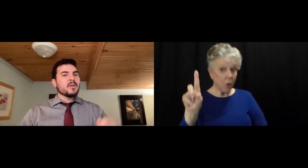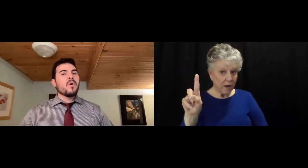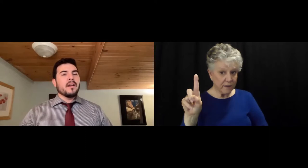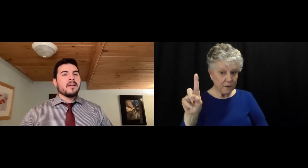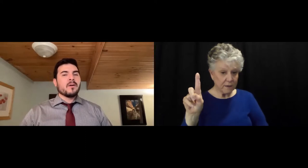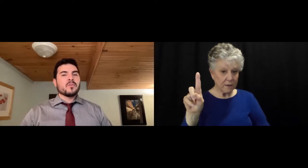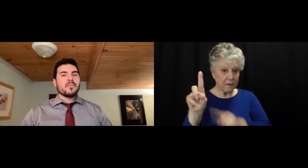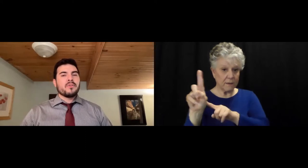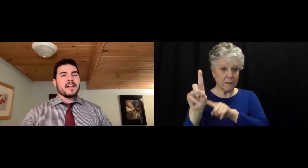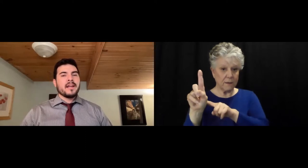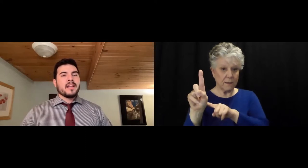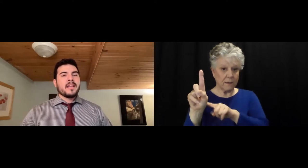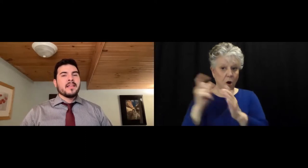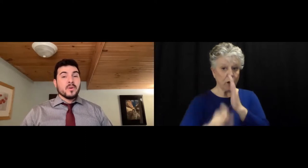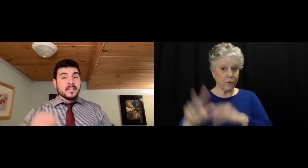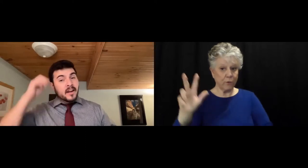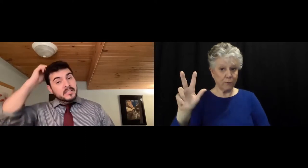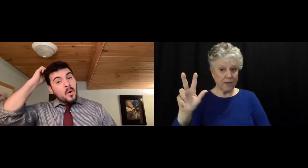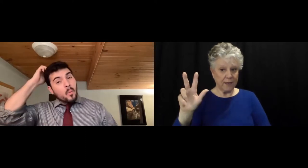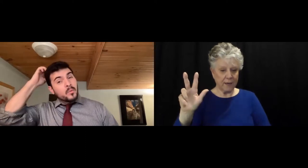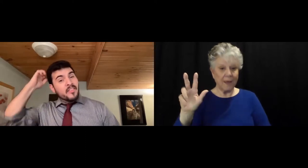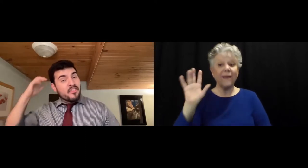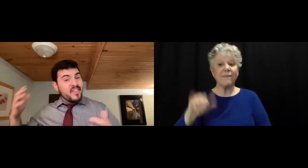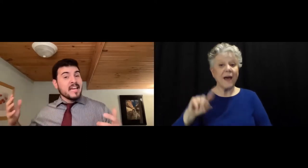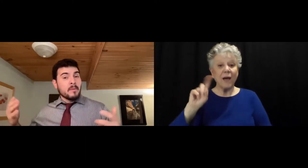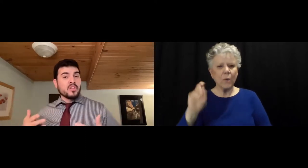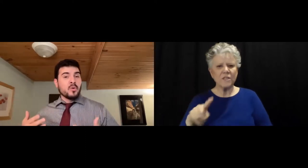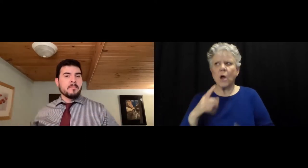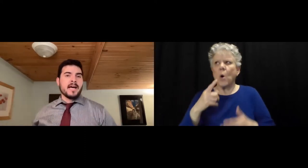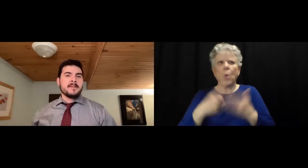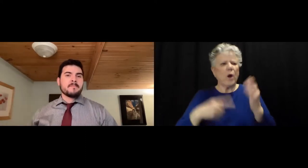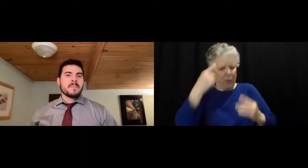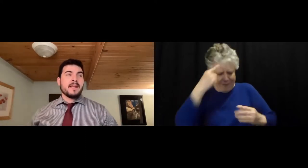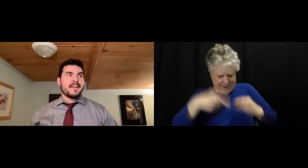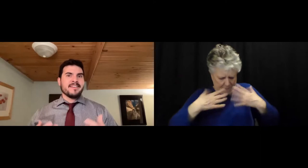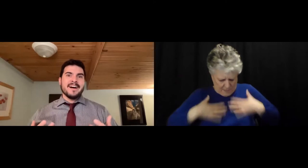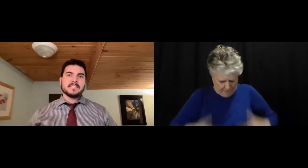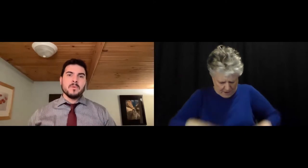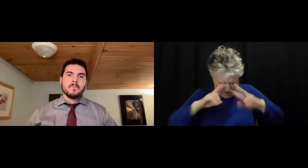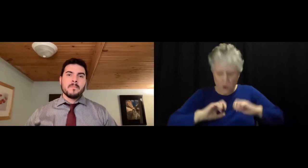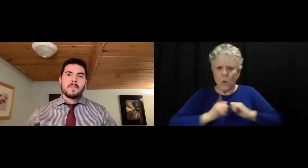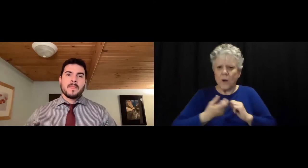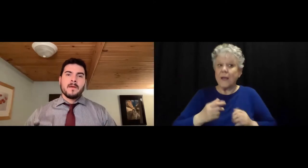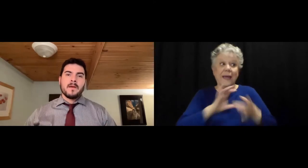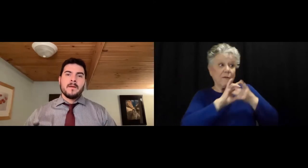in question 91, article 3, the question there is, what are we to think about the human body in light of the